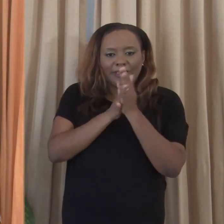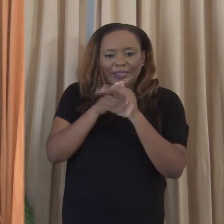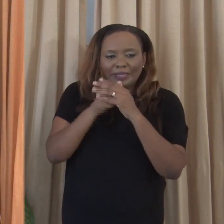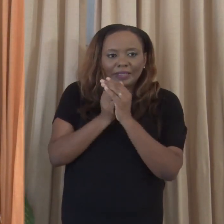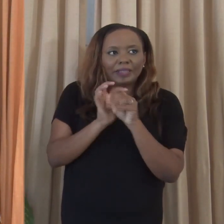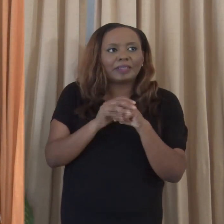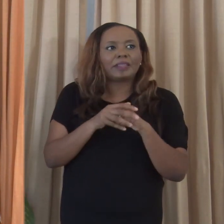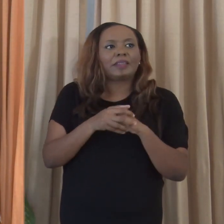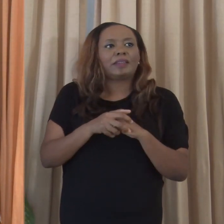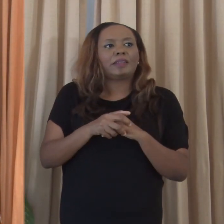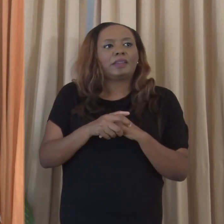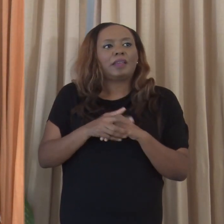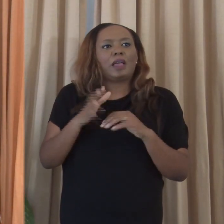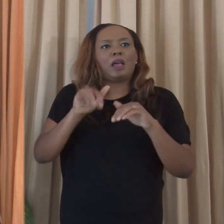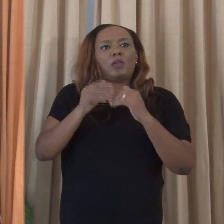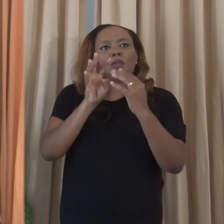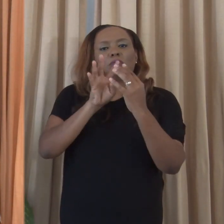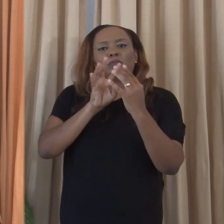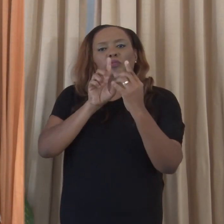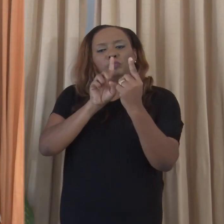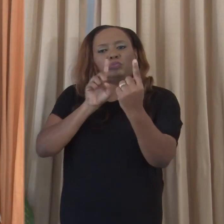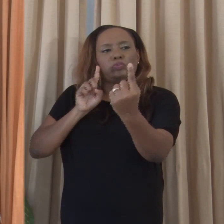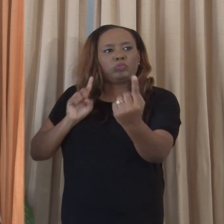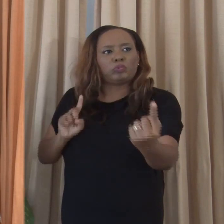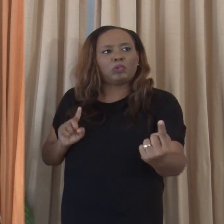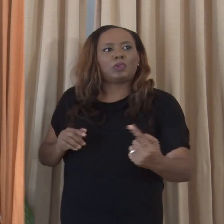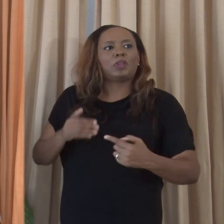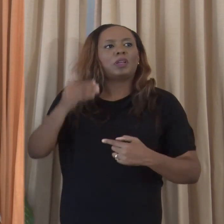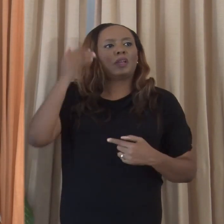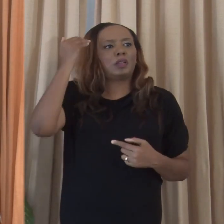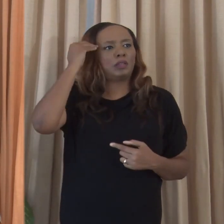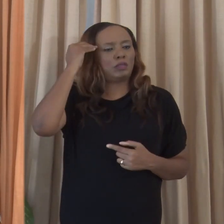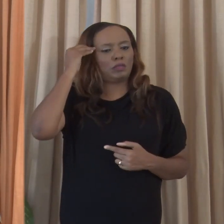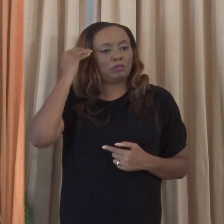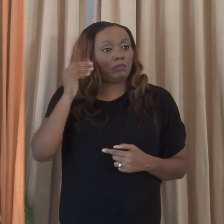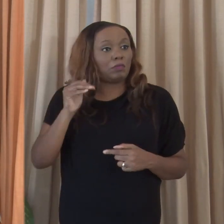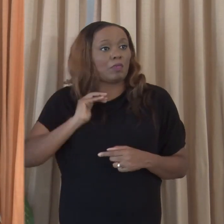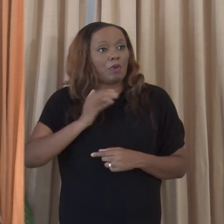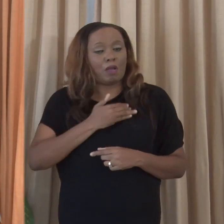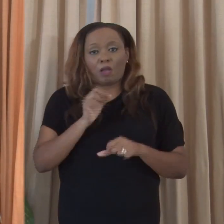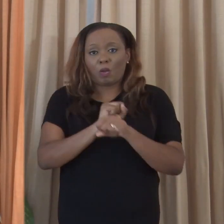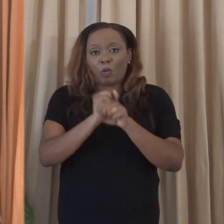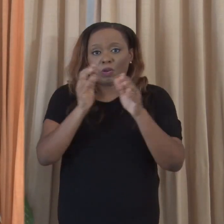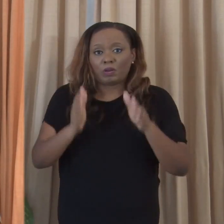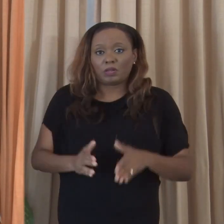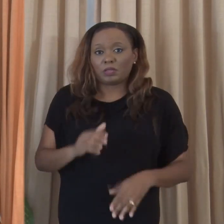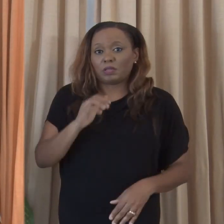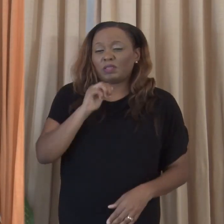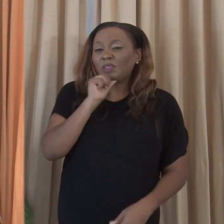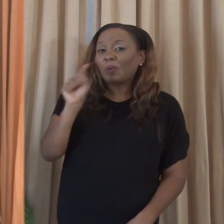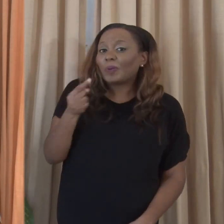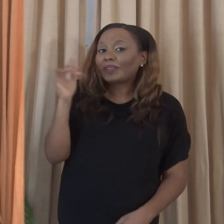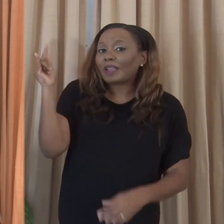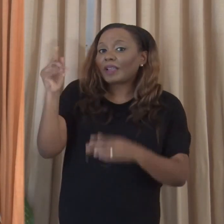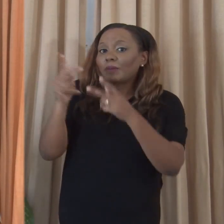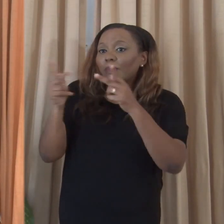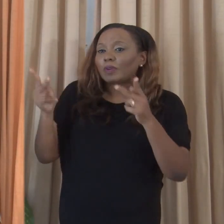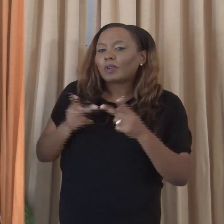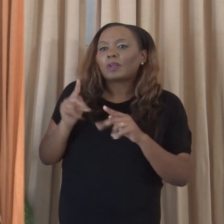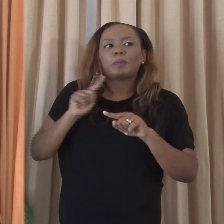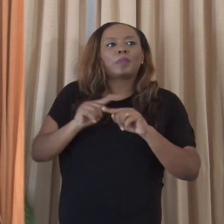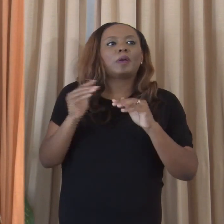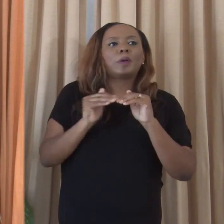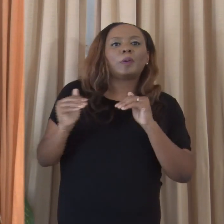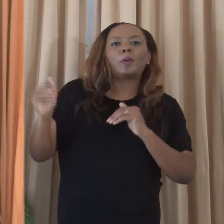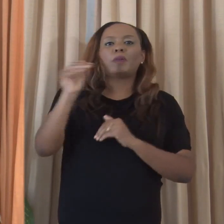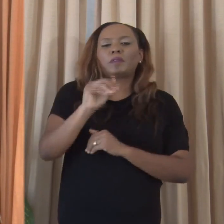made the news. I want to reassure Barbadians that we do take the lives of not just Gaia Inc., but the over 2,000 people